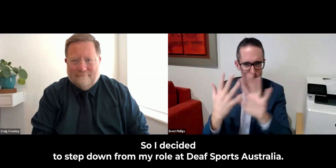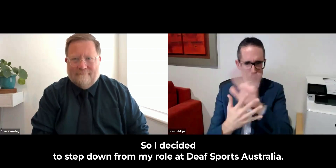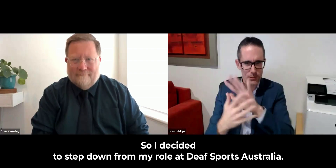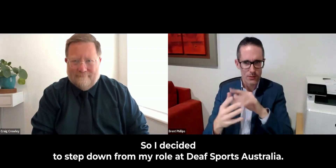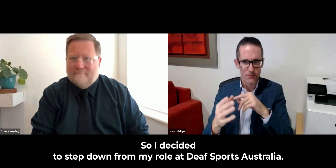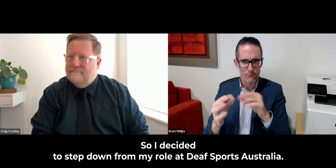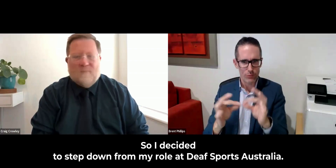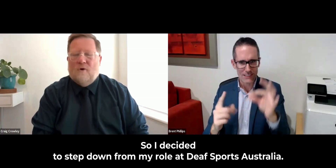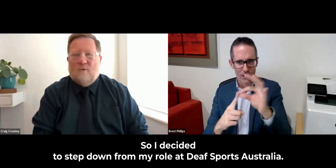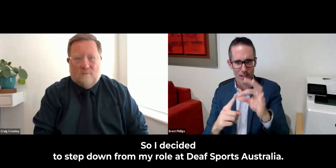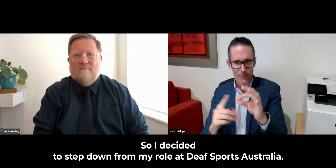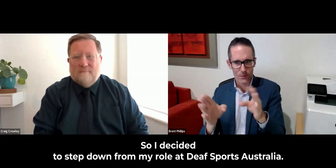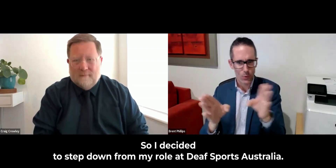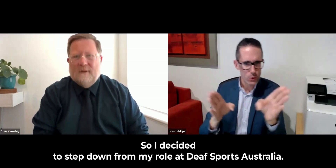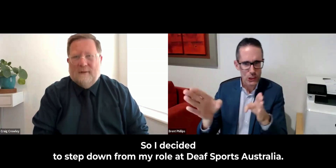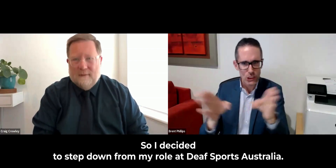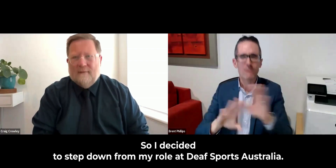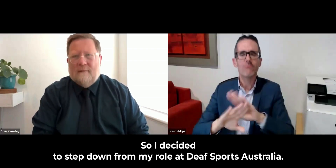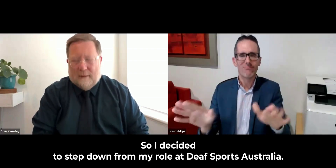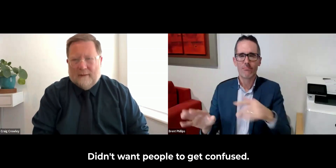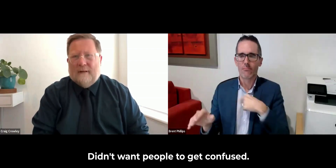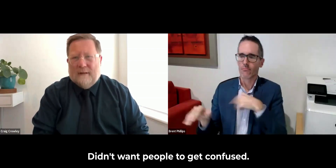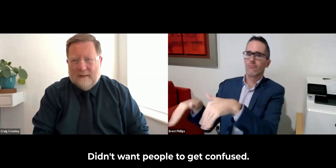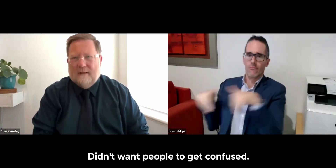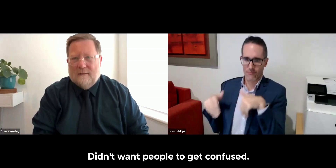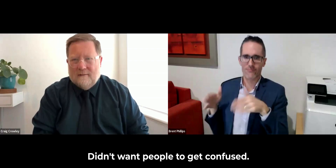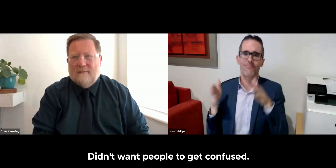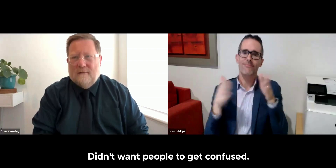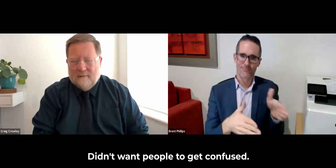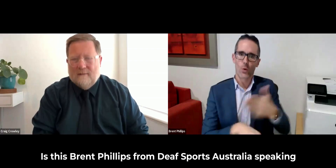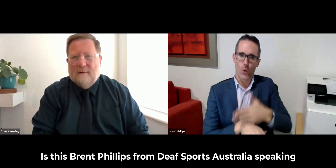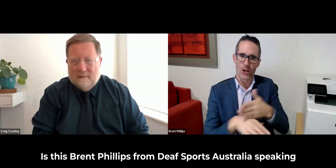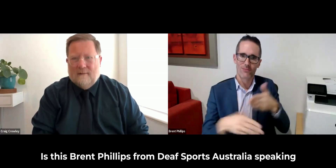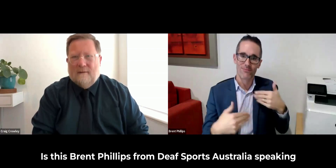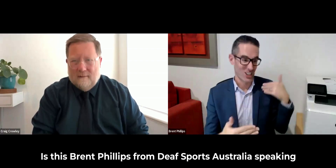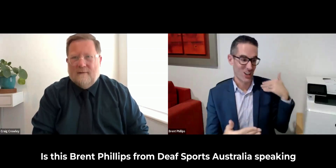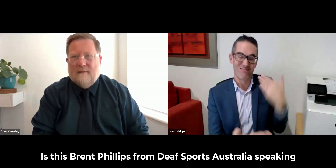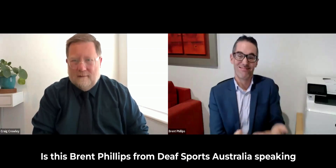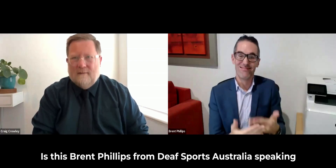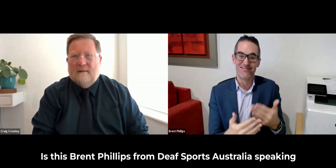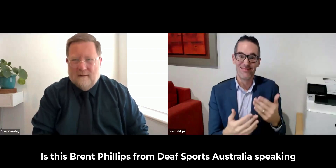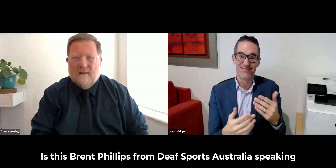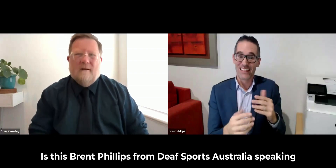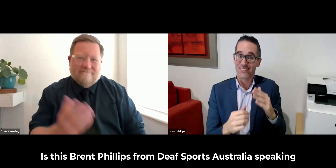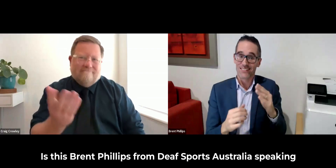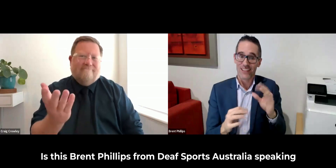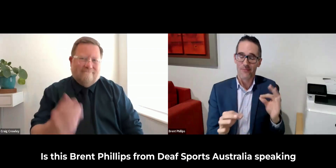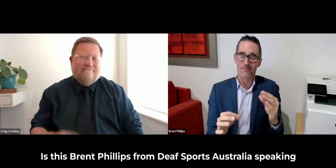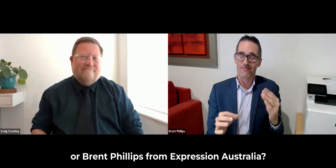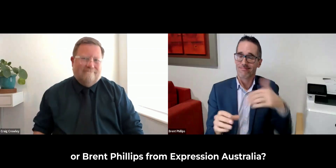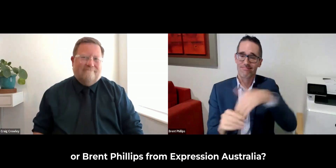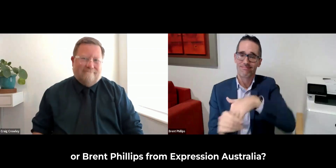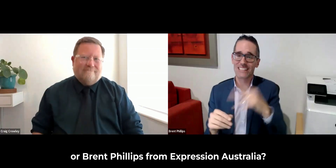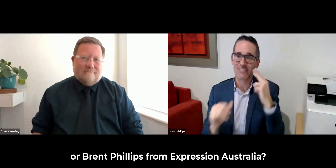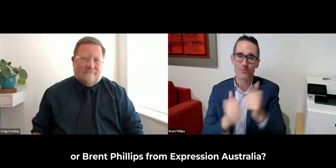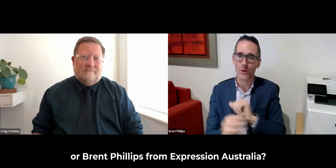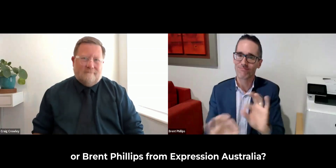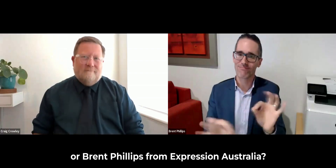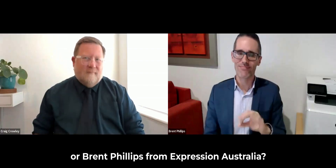step down from my role at Deaf Sports Australia. I didn't want people to get confused. Is this Brent Phillips from Deaf Sports Australia speaking, or Brent Phillips from